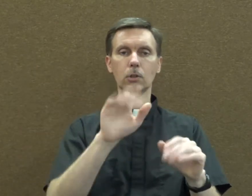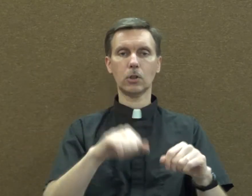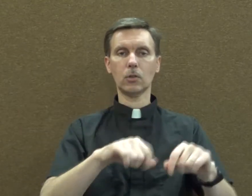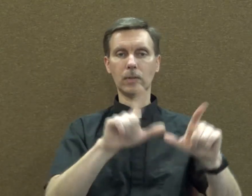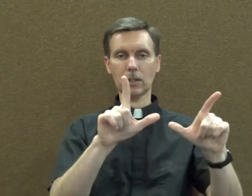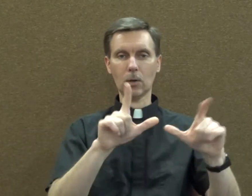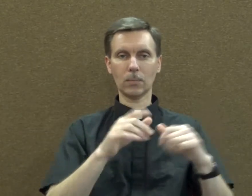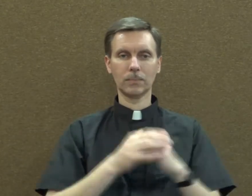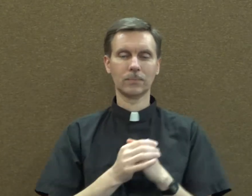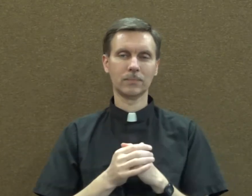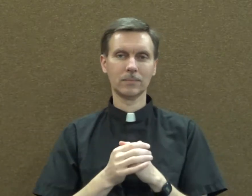your video.